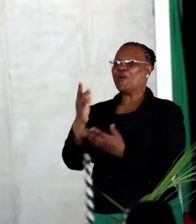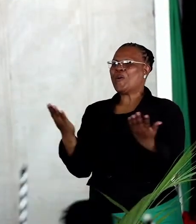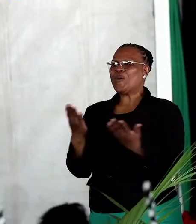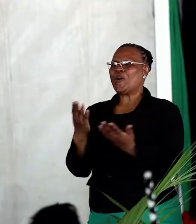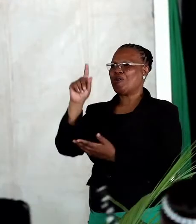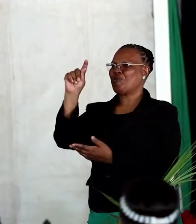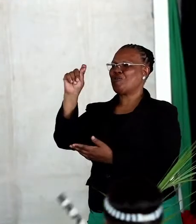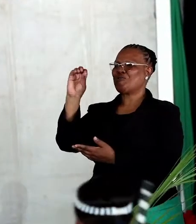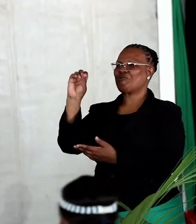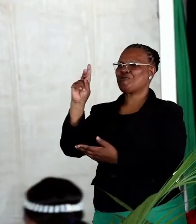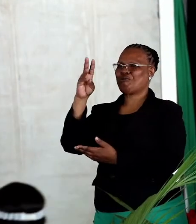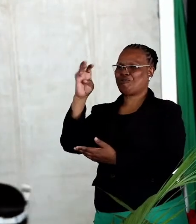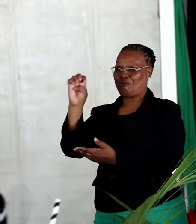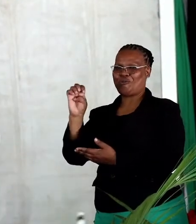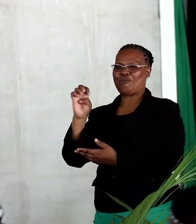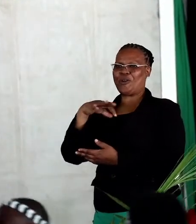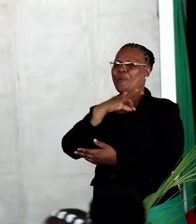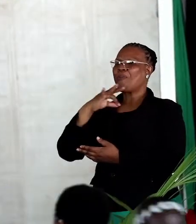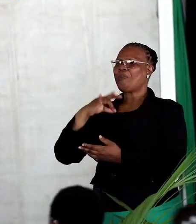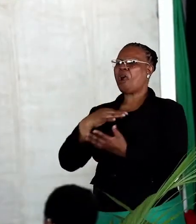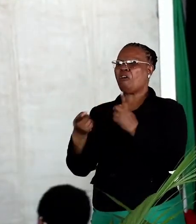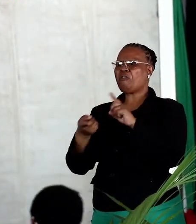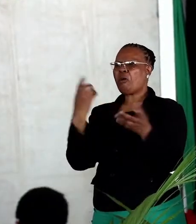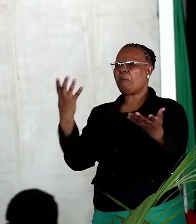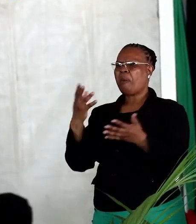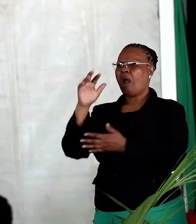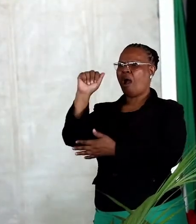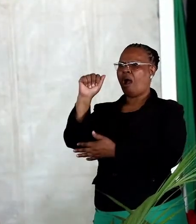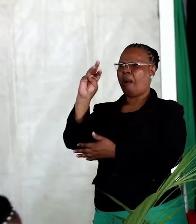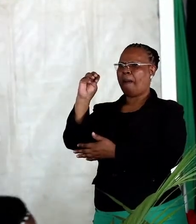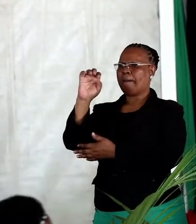wasemalahleni umama uKoni.